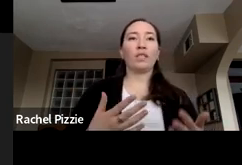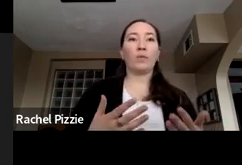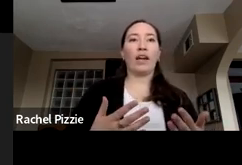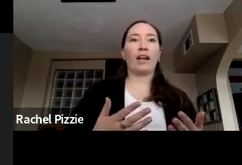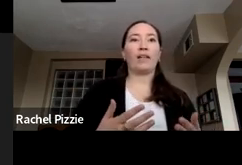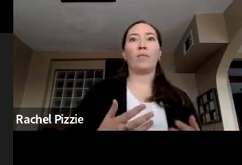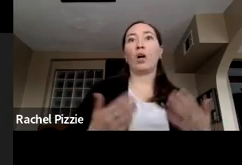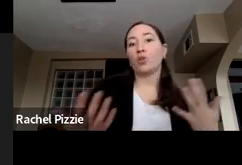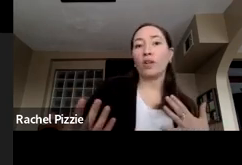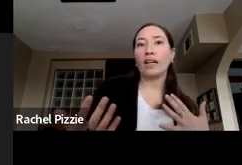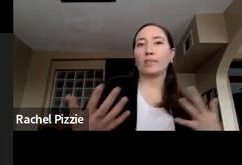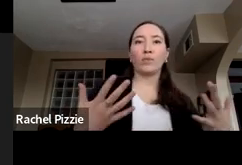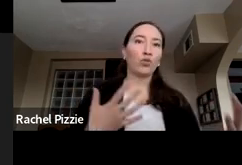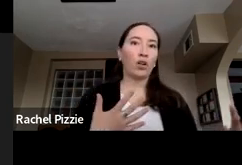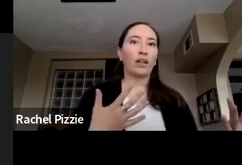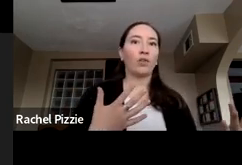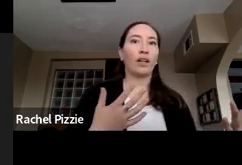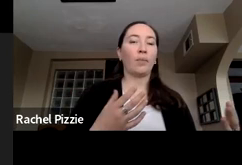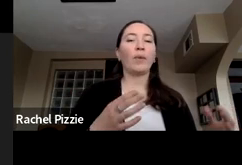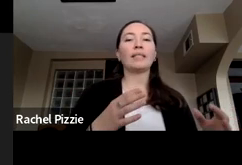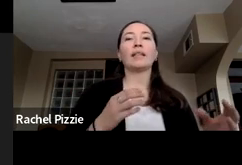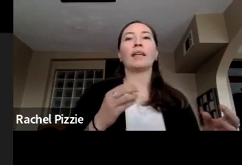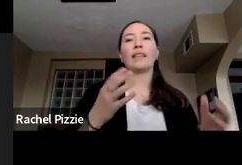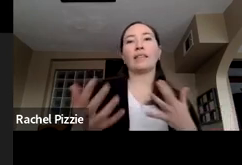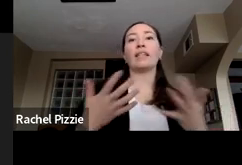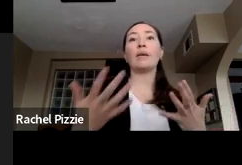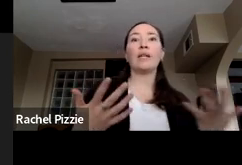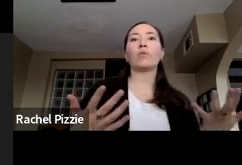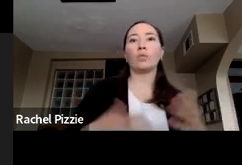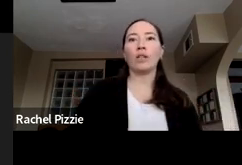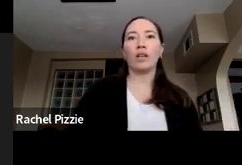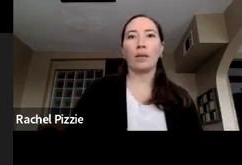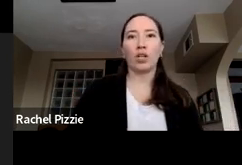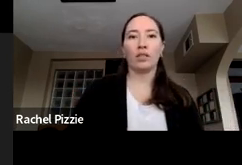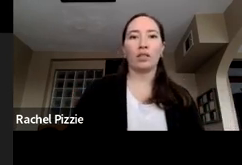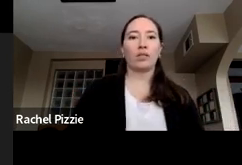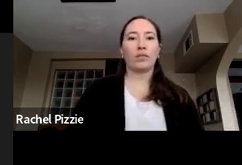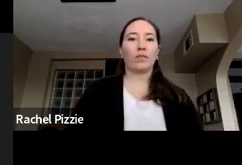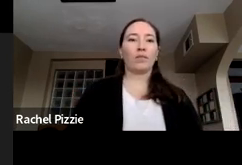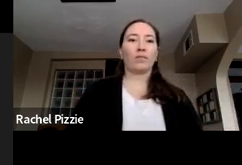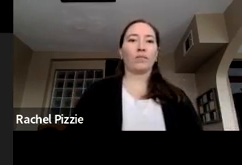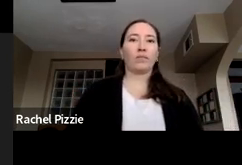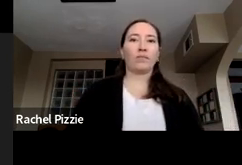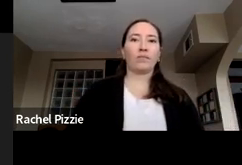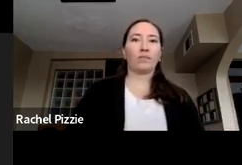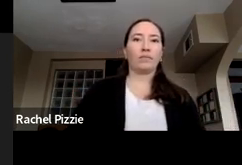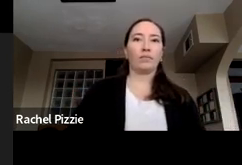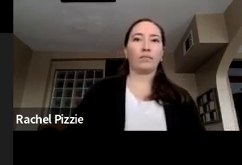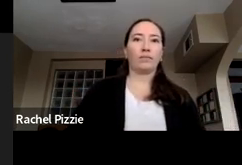it will display agree, strongly agree, basically the typed out response options.